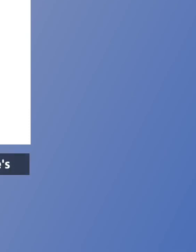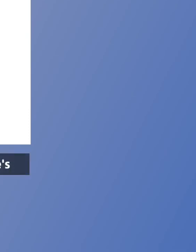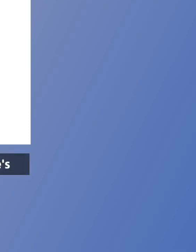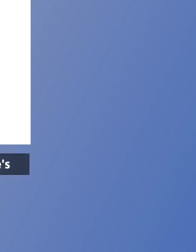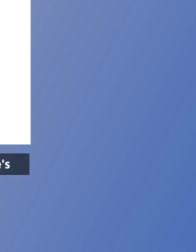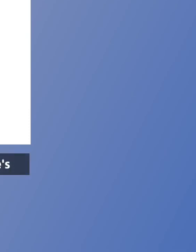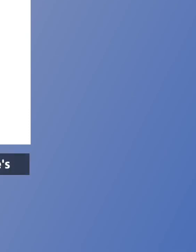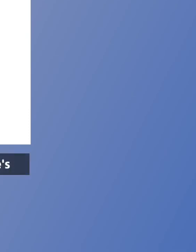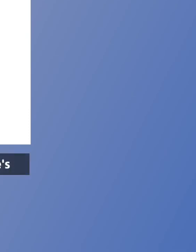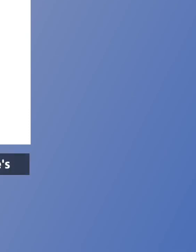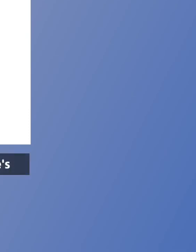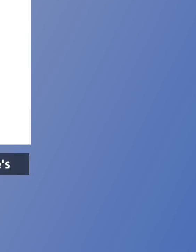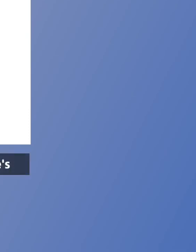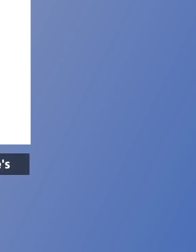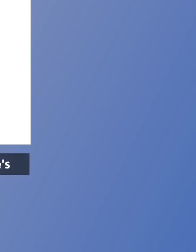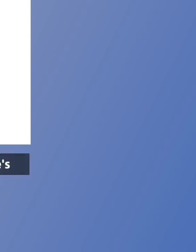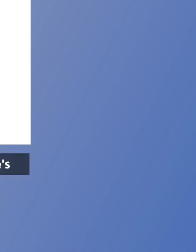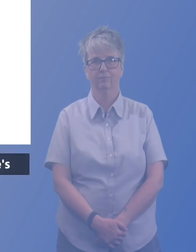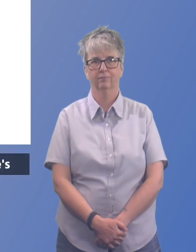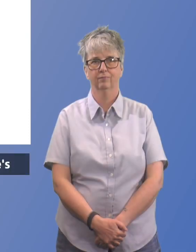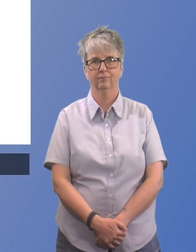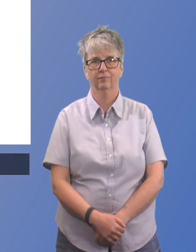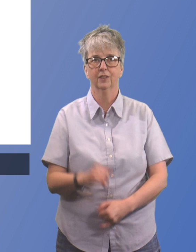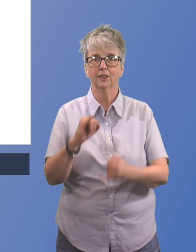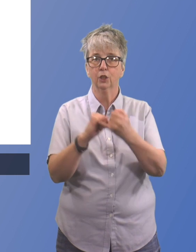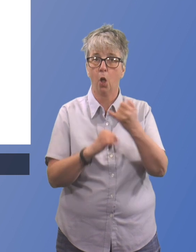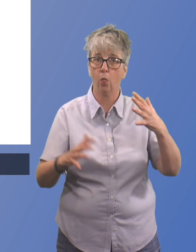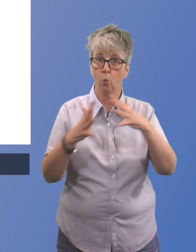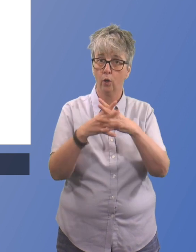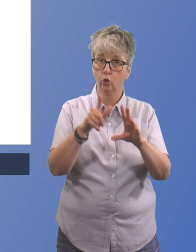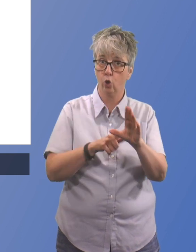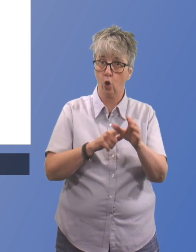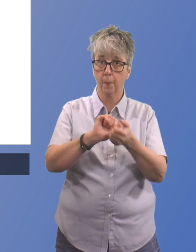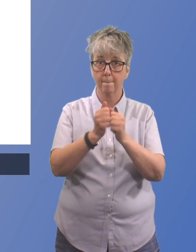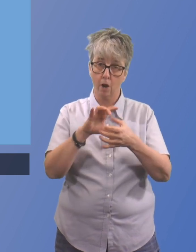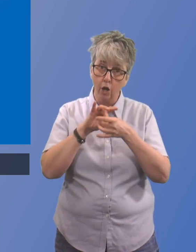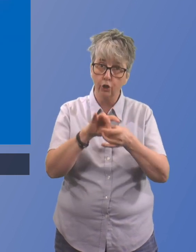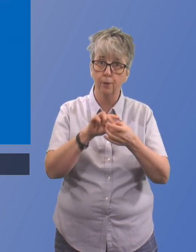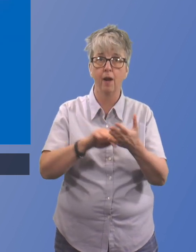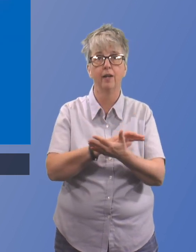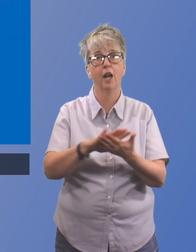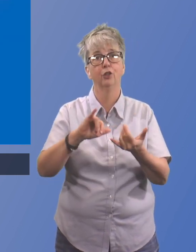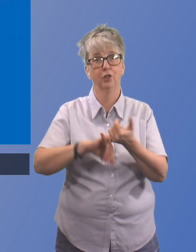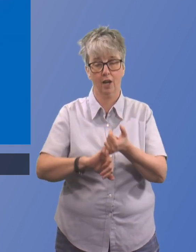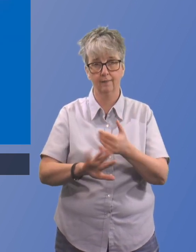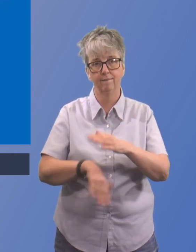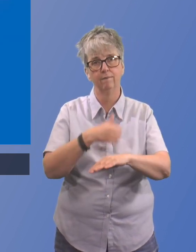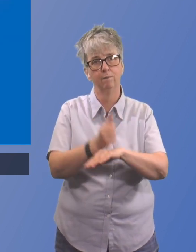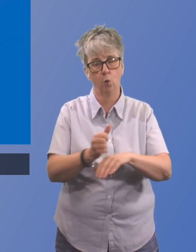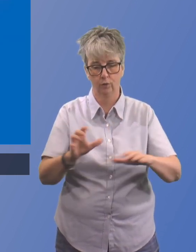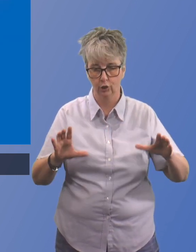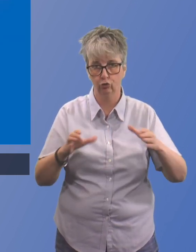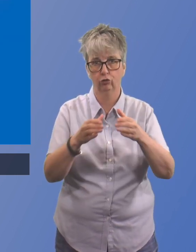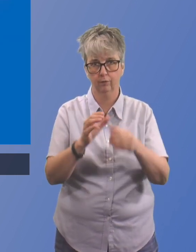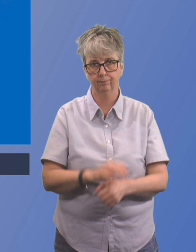We would like your views on how we could create specialist older people's mental health inpatient wards. Most patients with